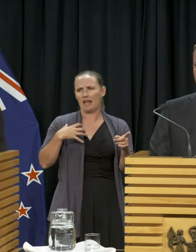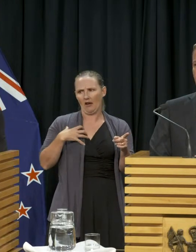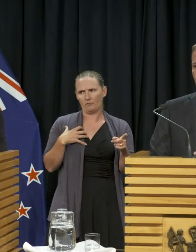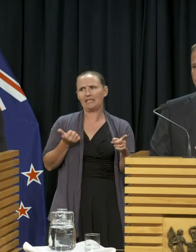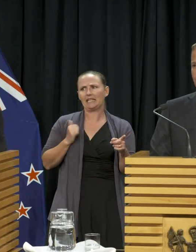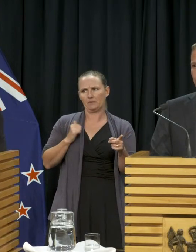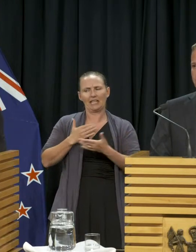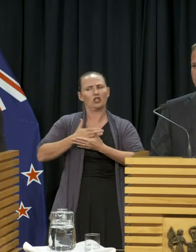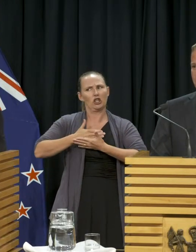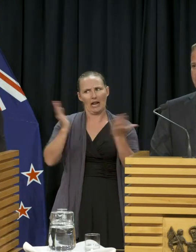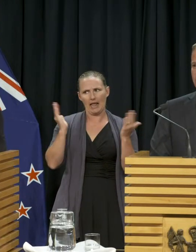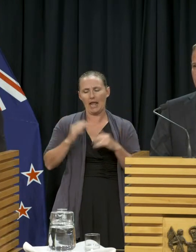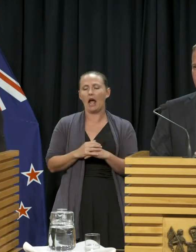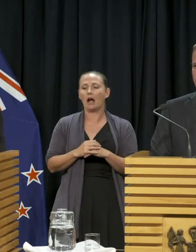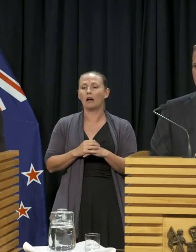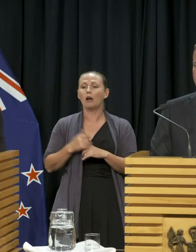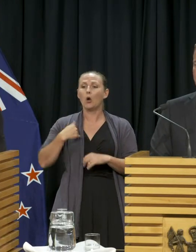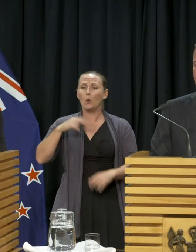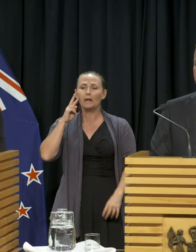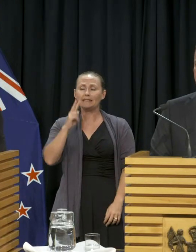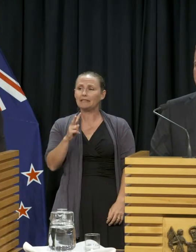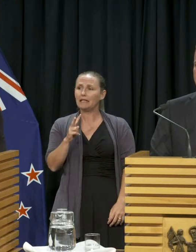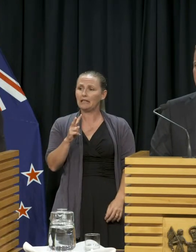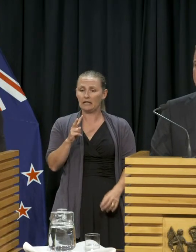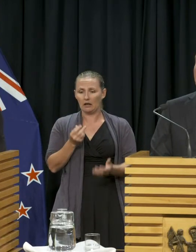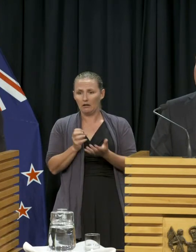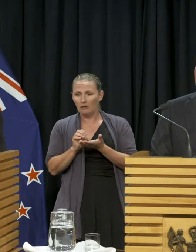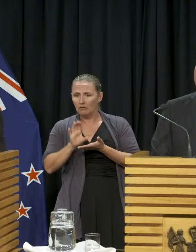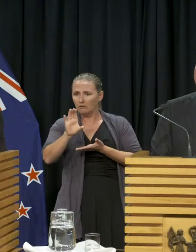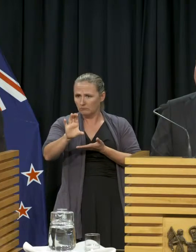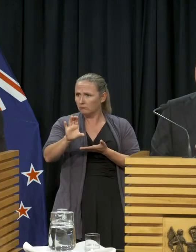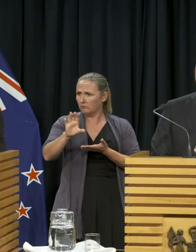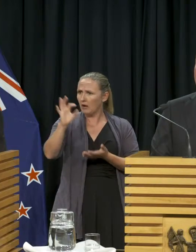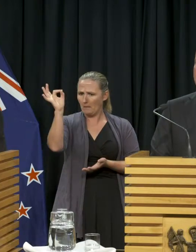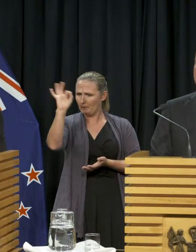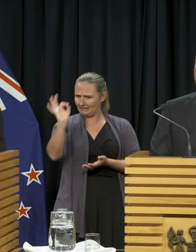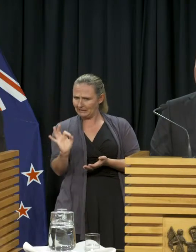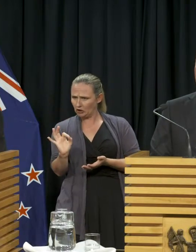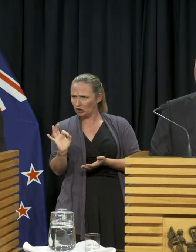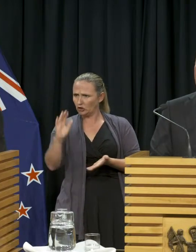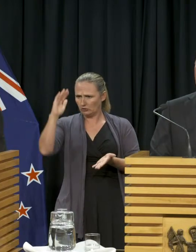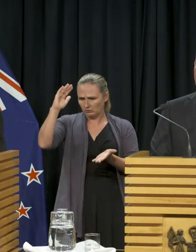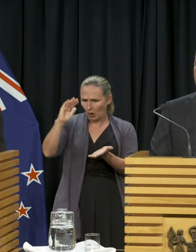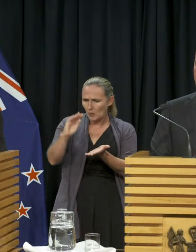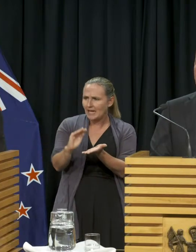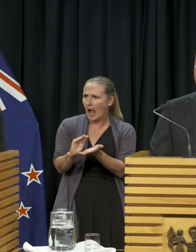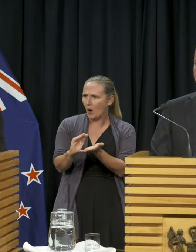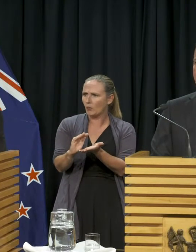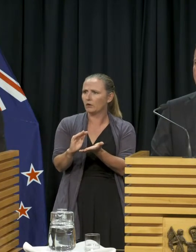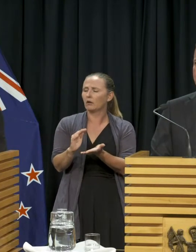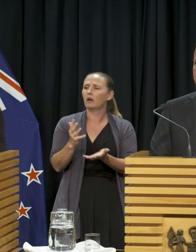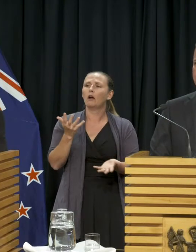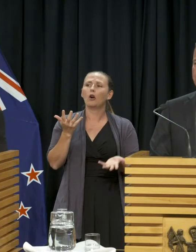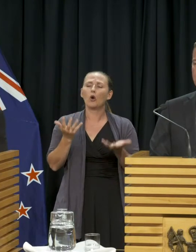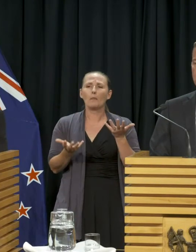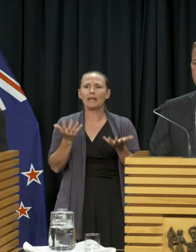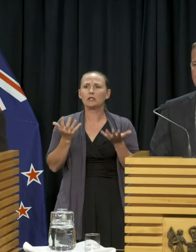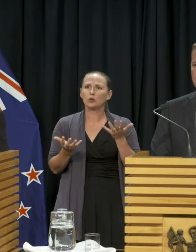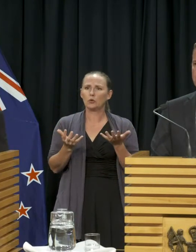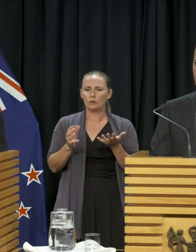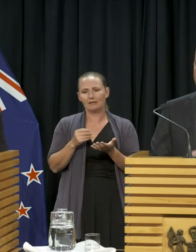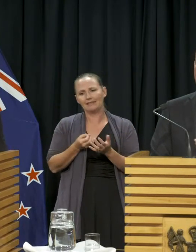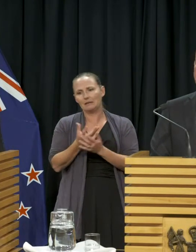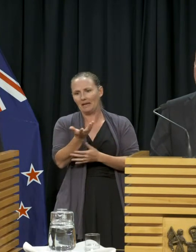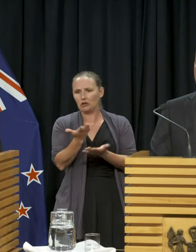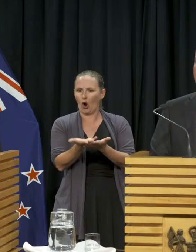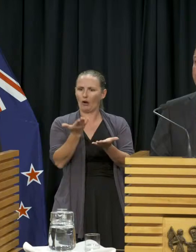of overall expenditure on consultants and contractors going down relative to the spend on people who are employed by the public service. But